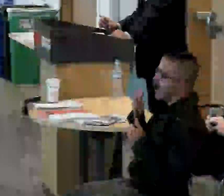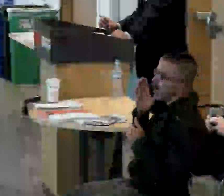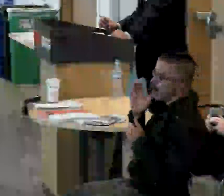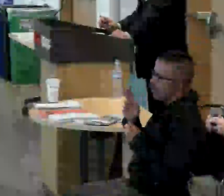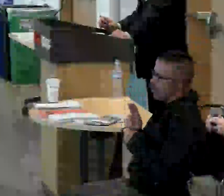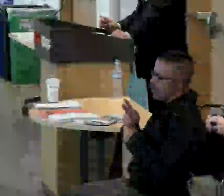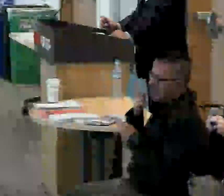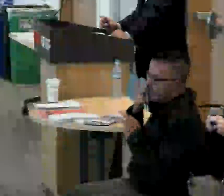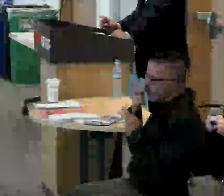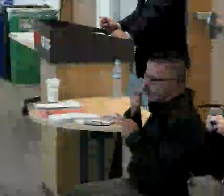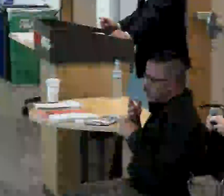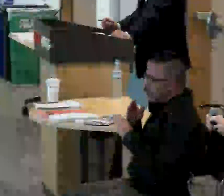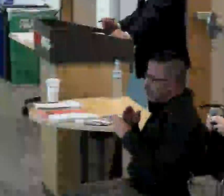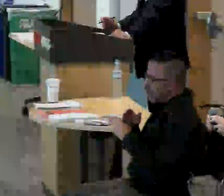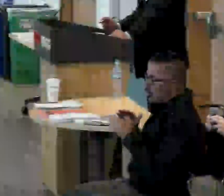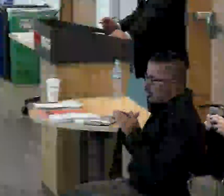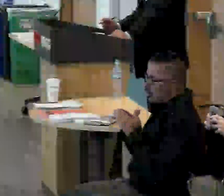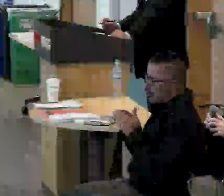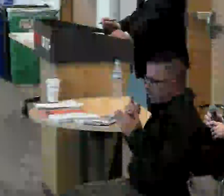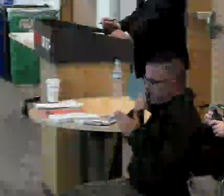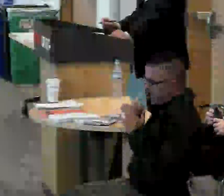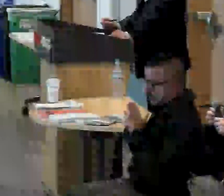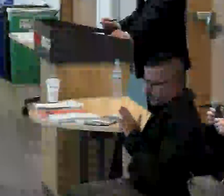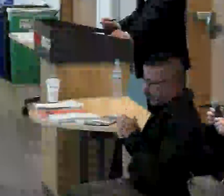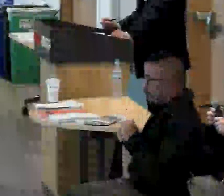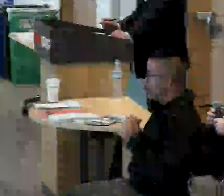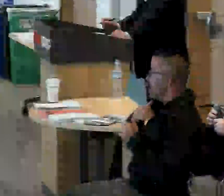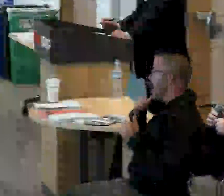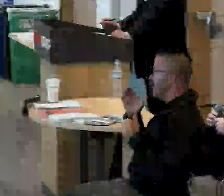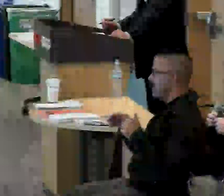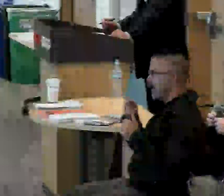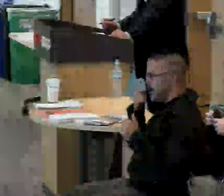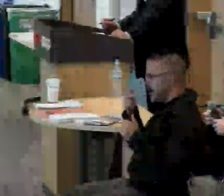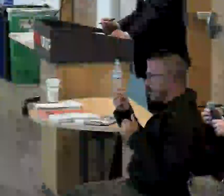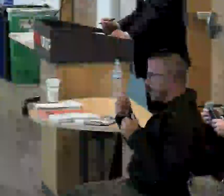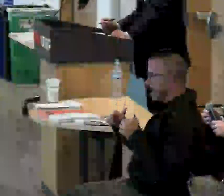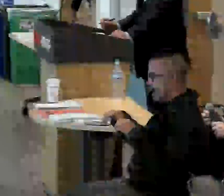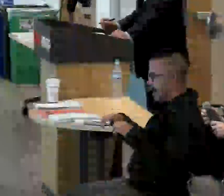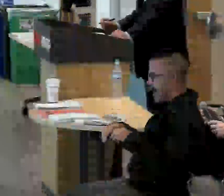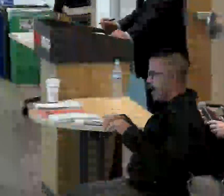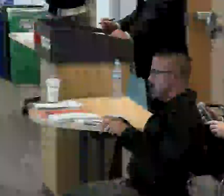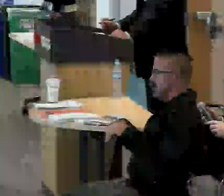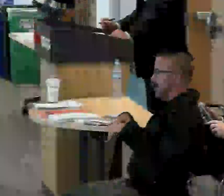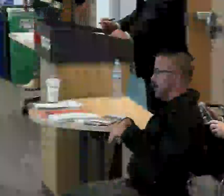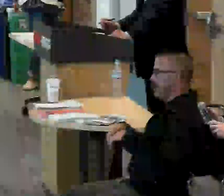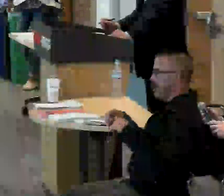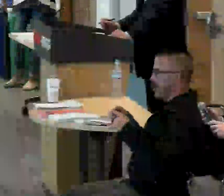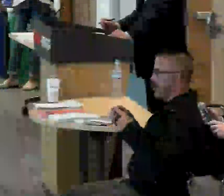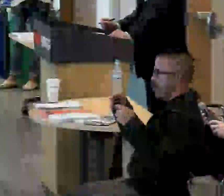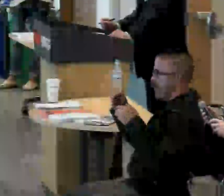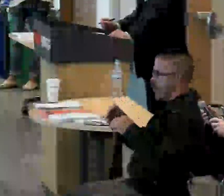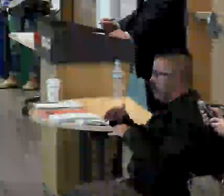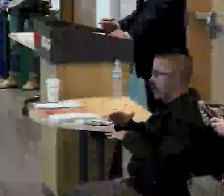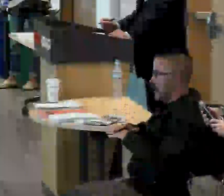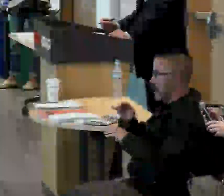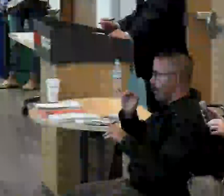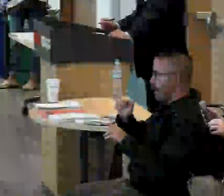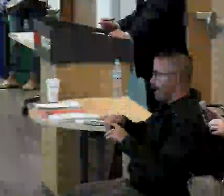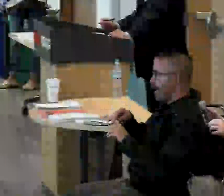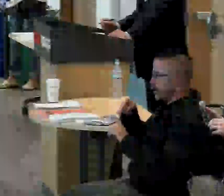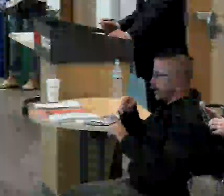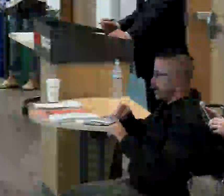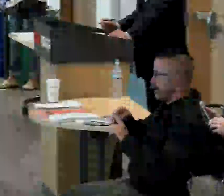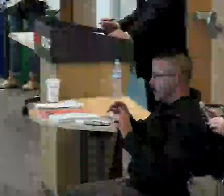visually impaired community as an example. I've never seen any action taken that focuses on that particular